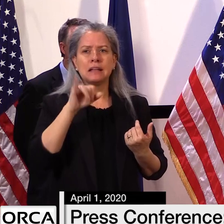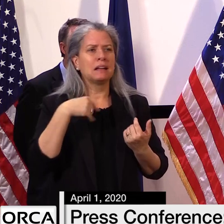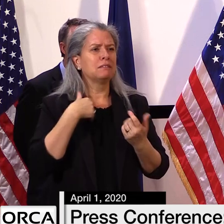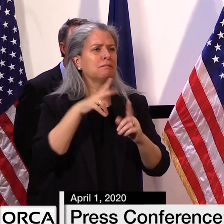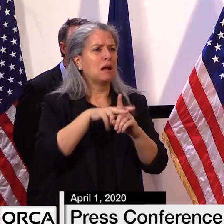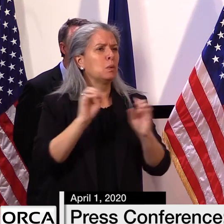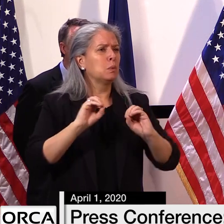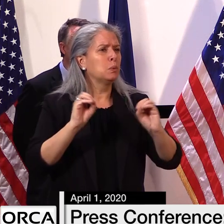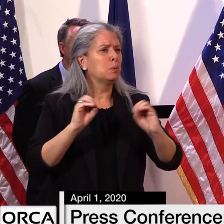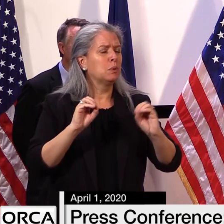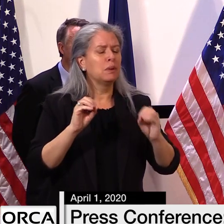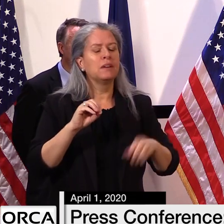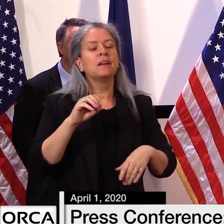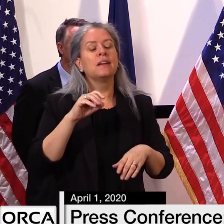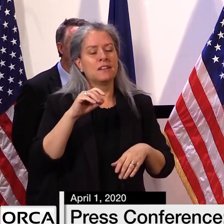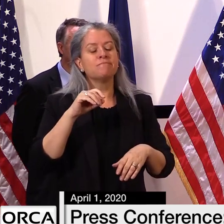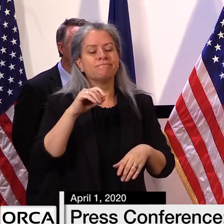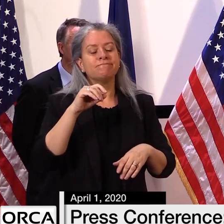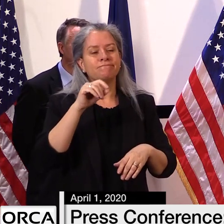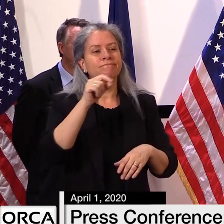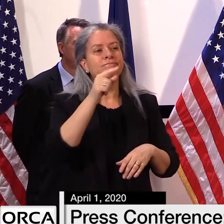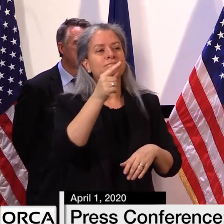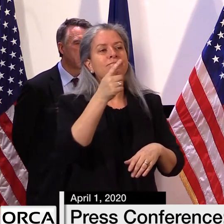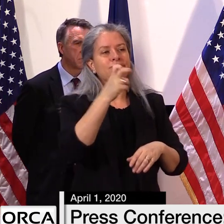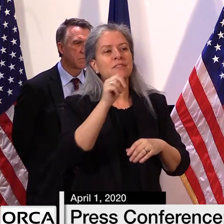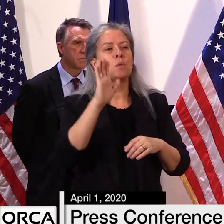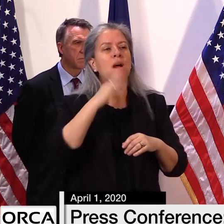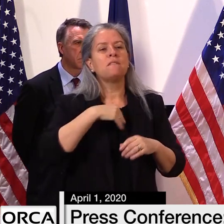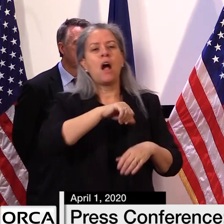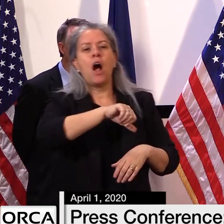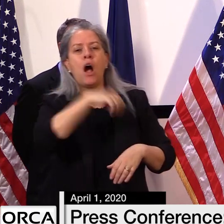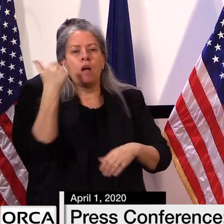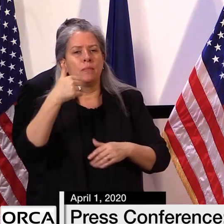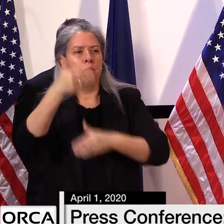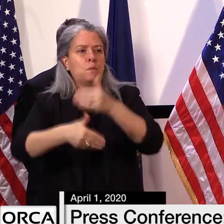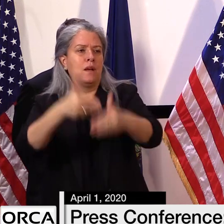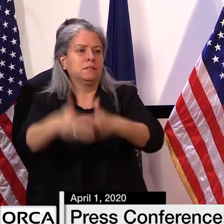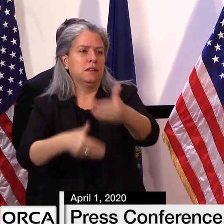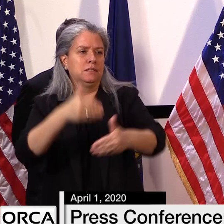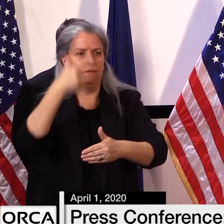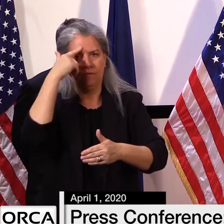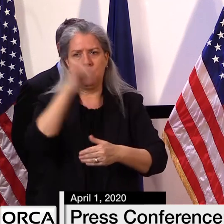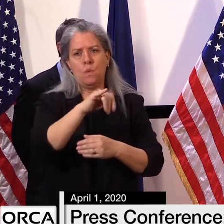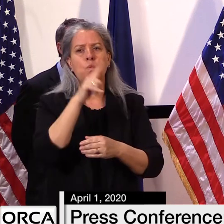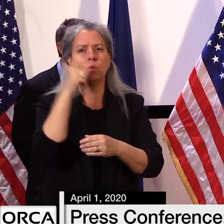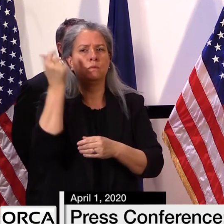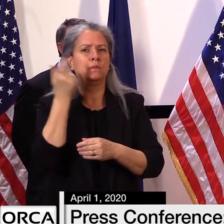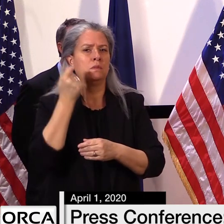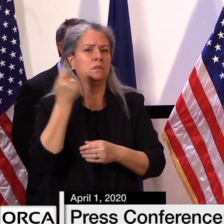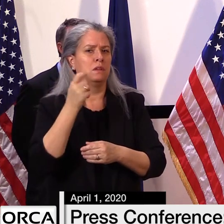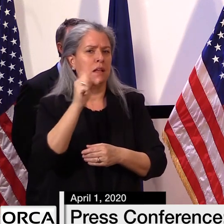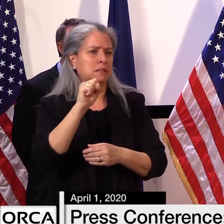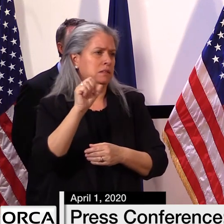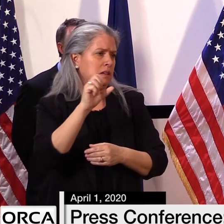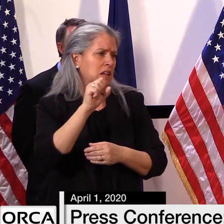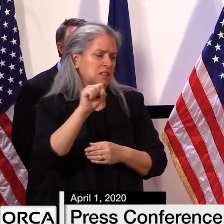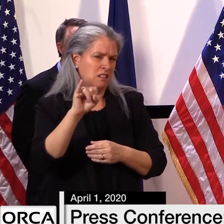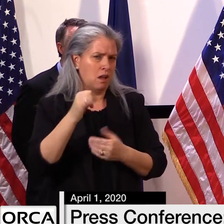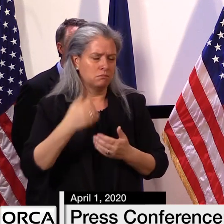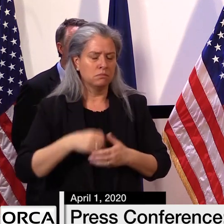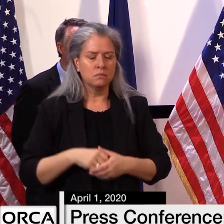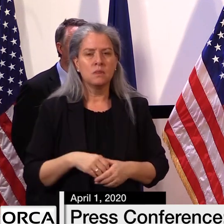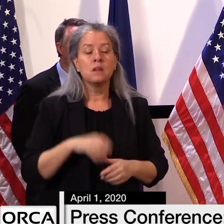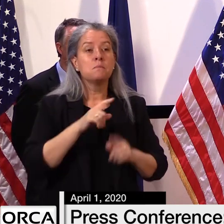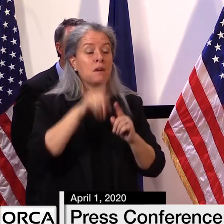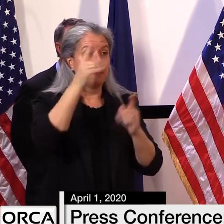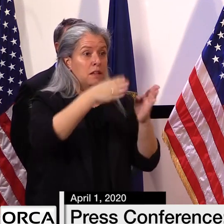is attempting to set up a smooth process by which you can get that deposited as well. So for each individual, $1,200. If